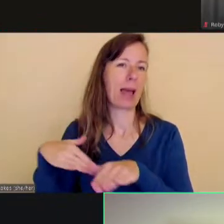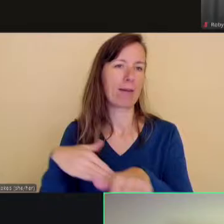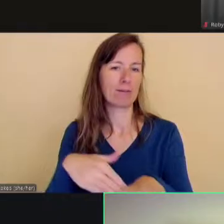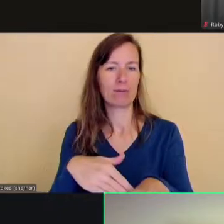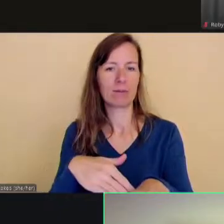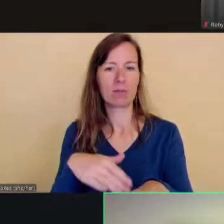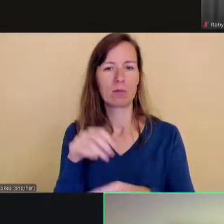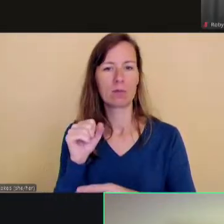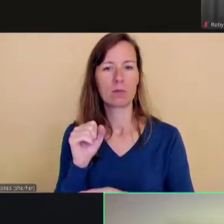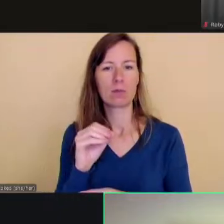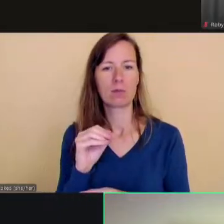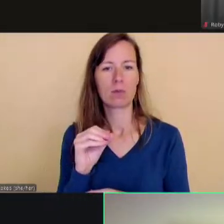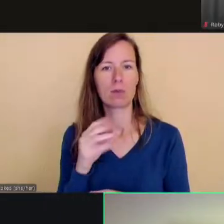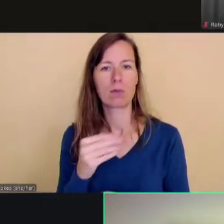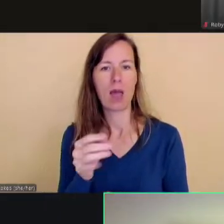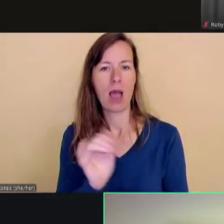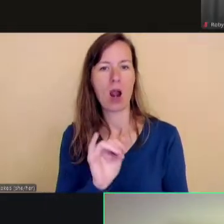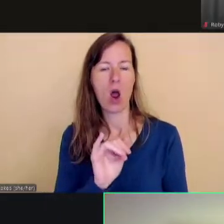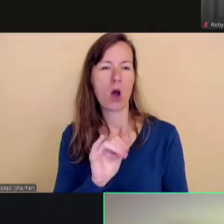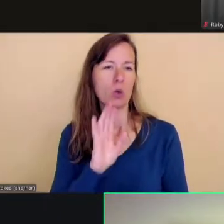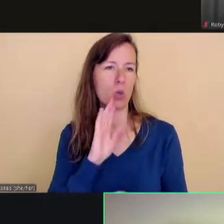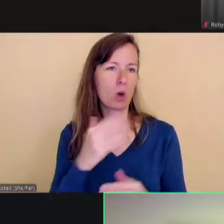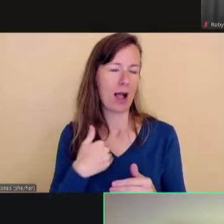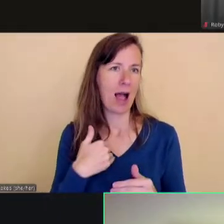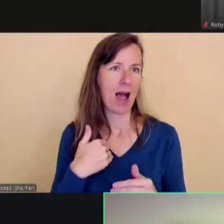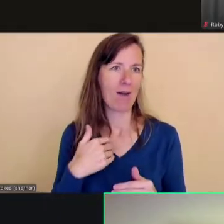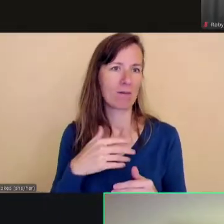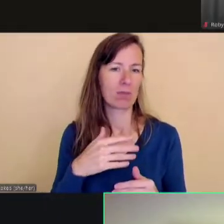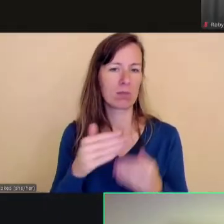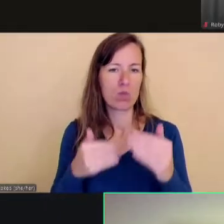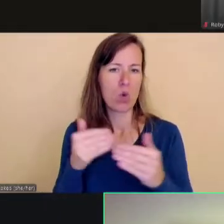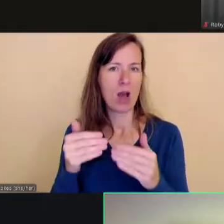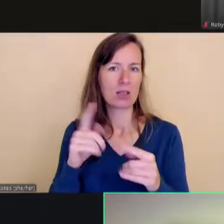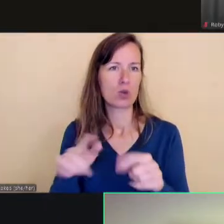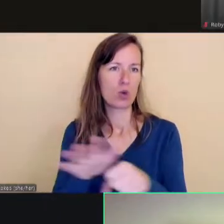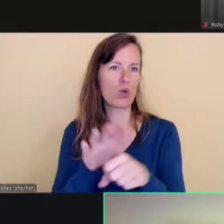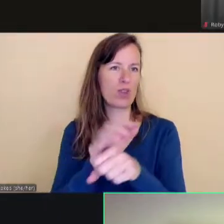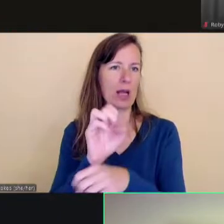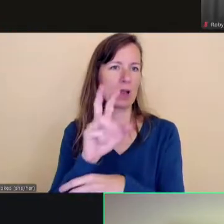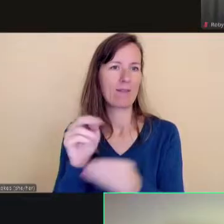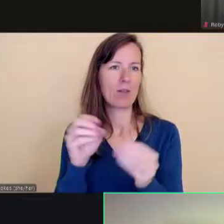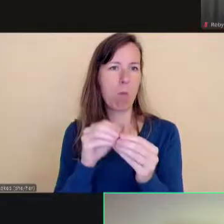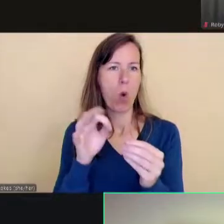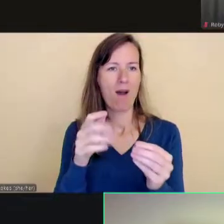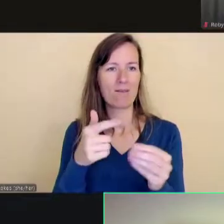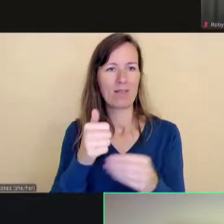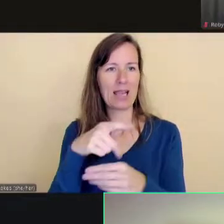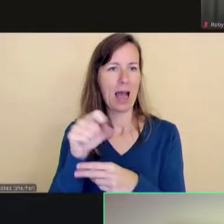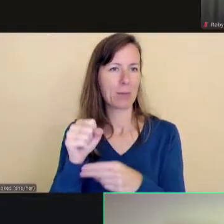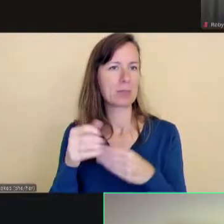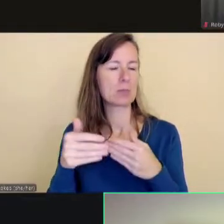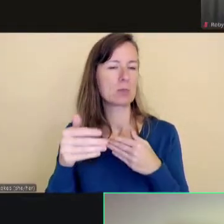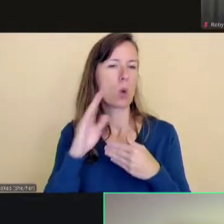will even fill more of the gap. So it should be a lot smoother than it's been for quite some time.